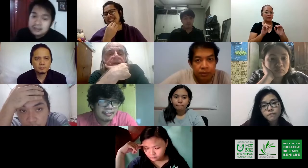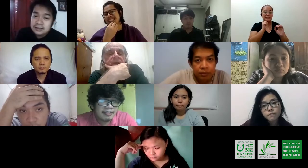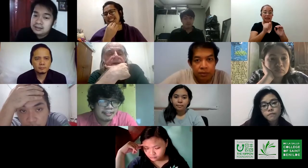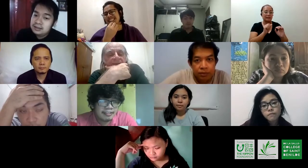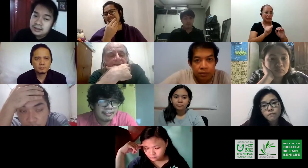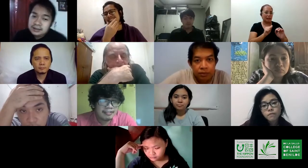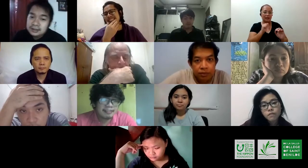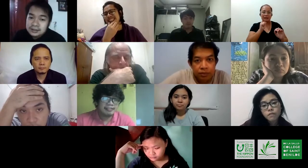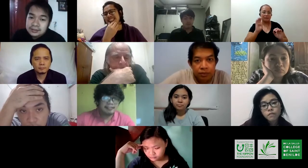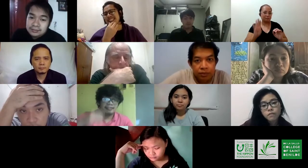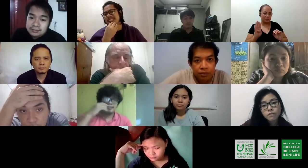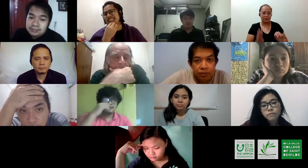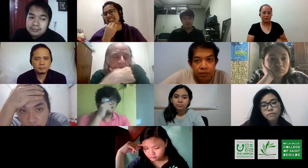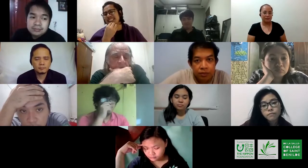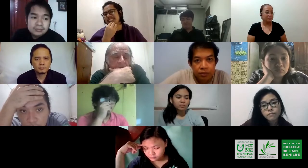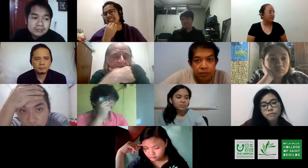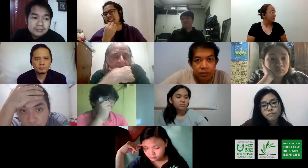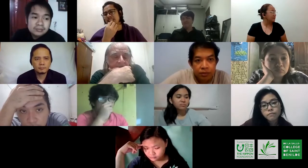B. Manila.